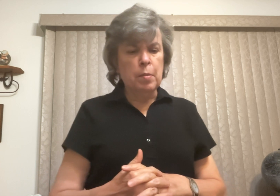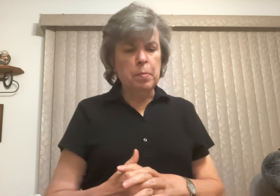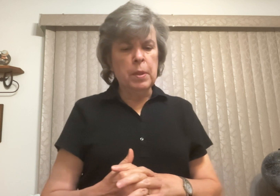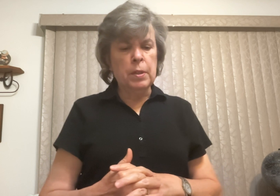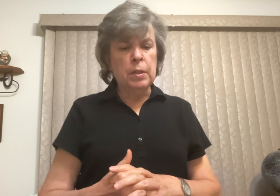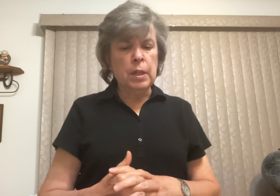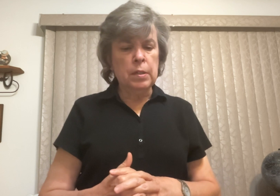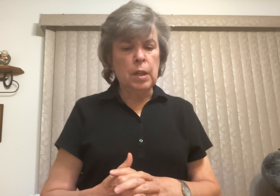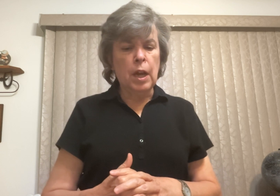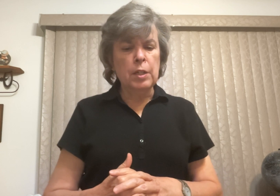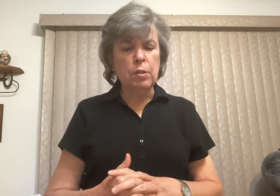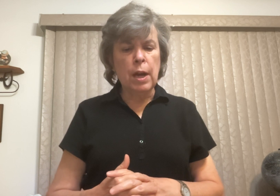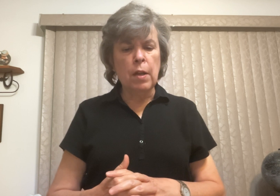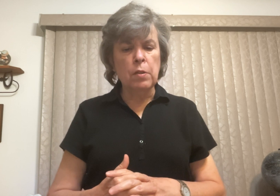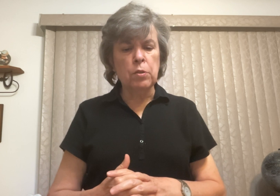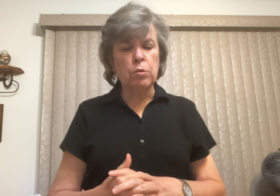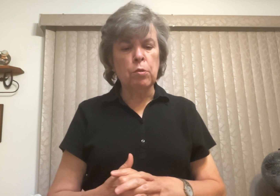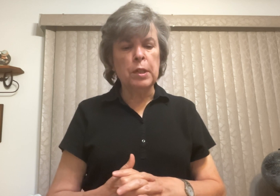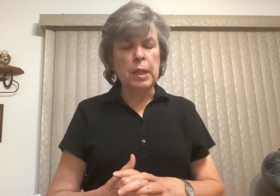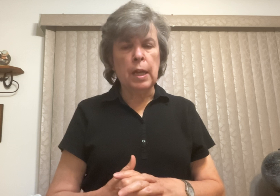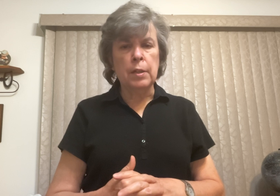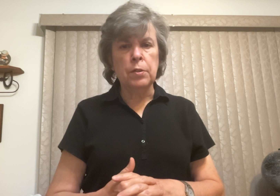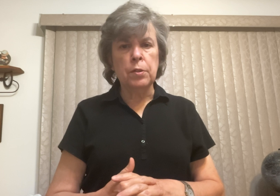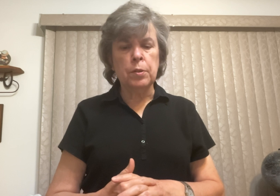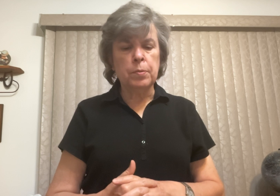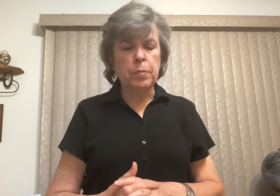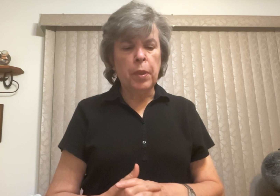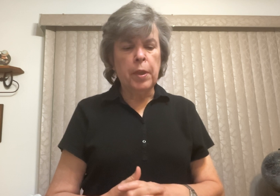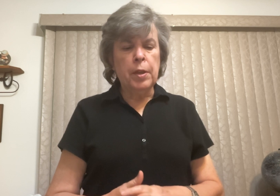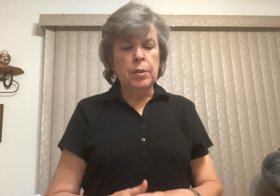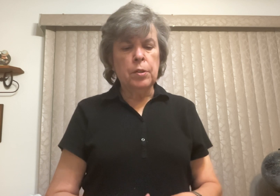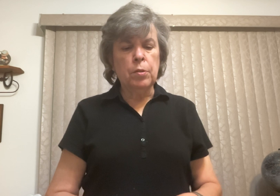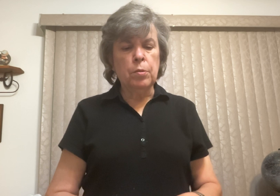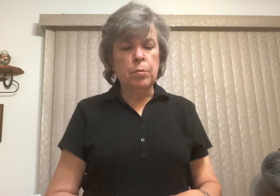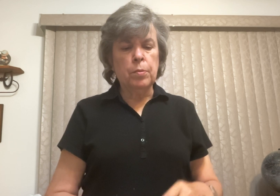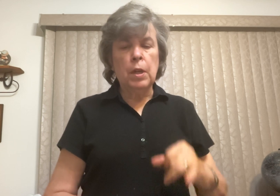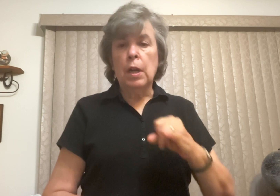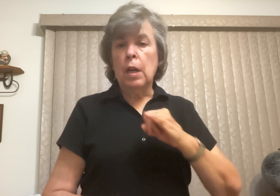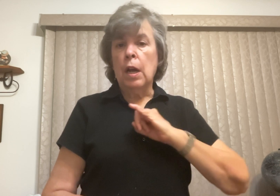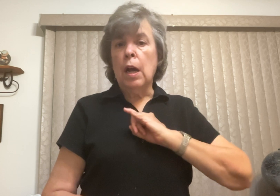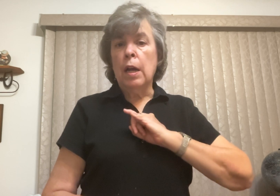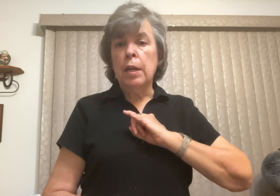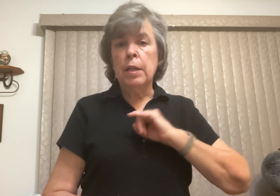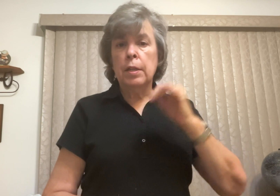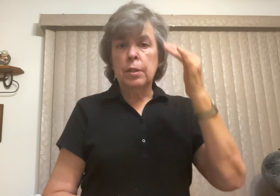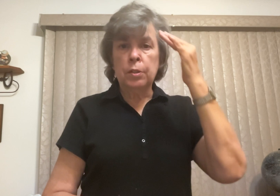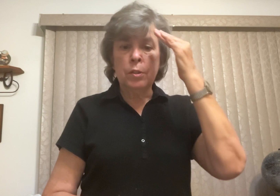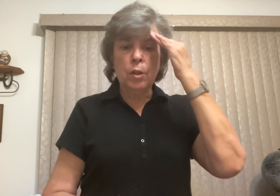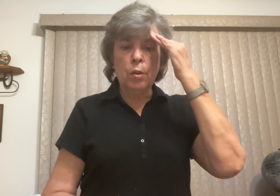it says, I know how the story ends. So, I know